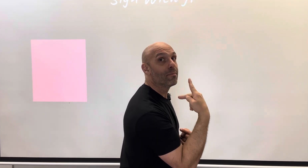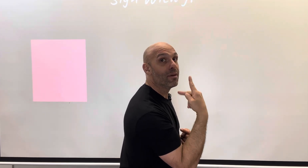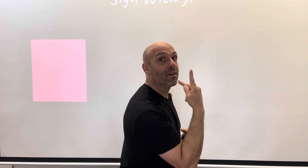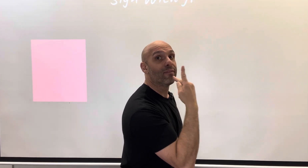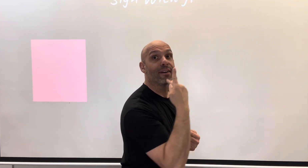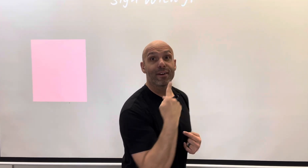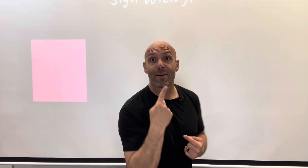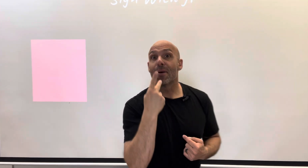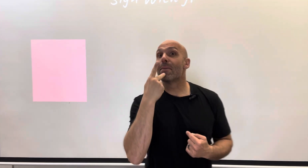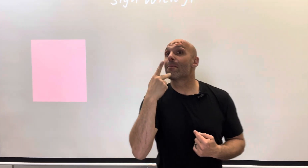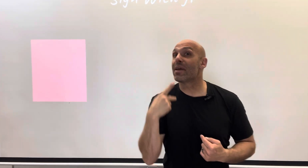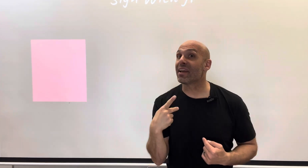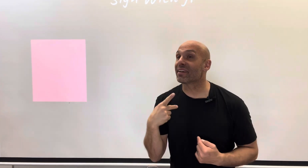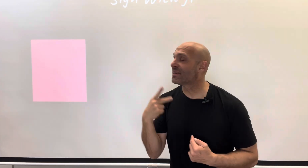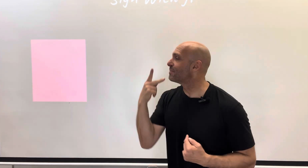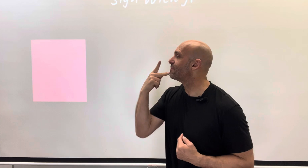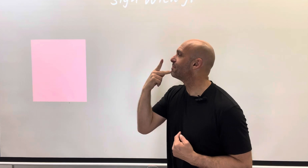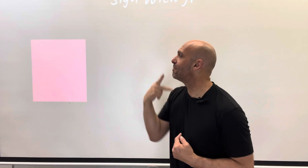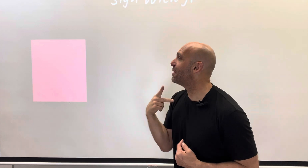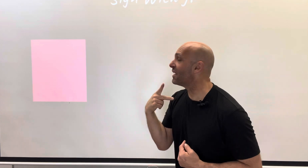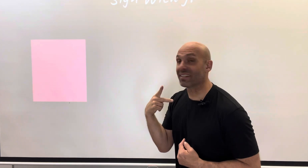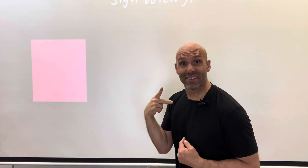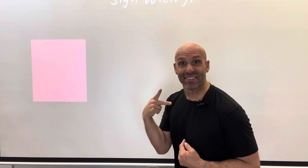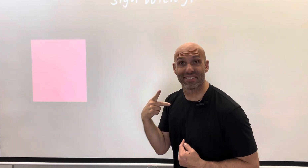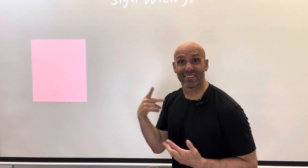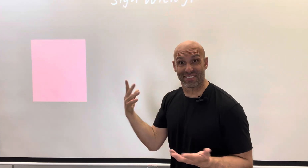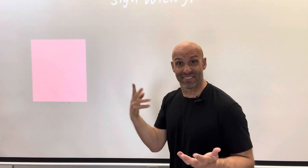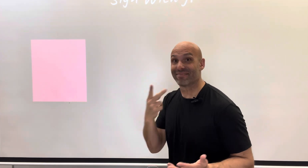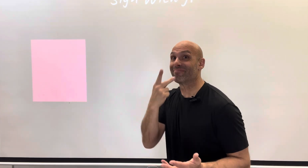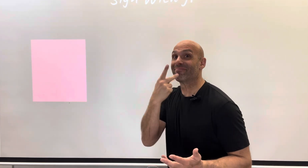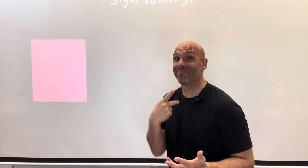Middle finger. Pink. Pink.